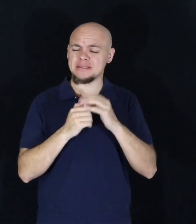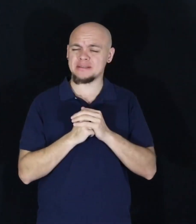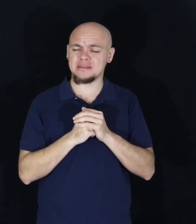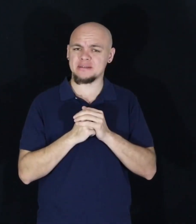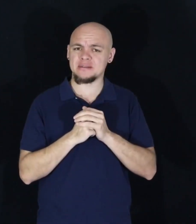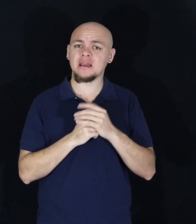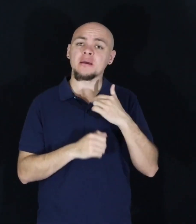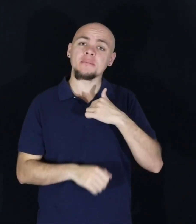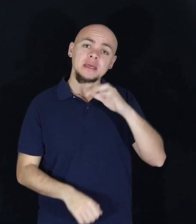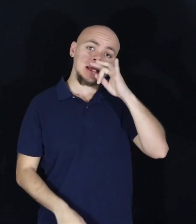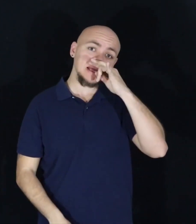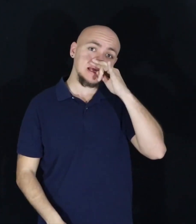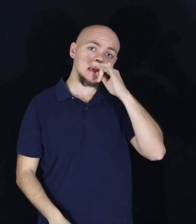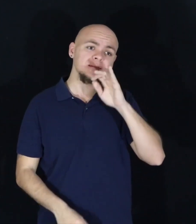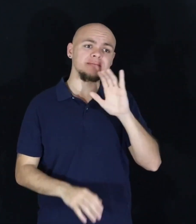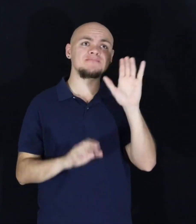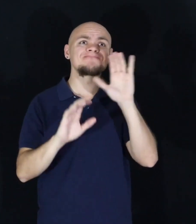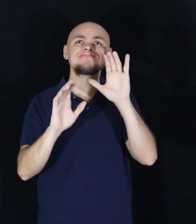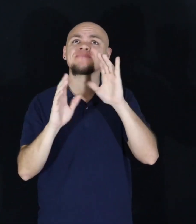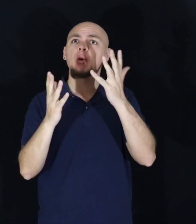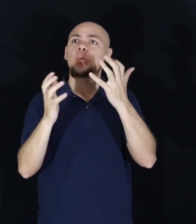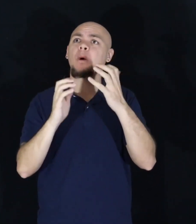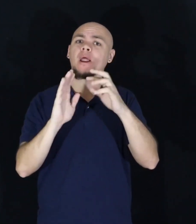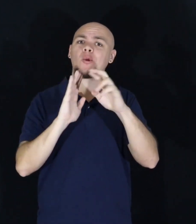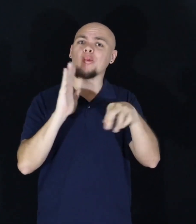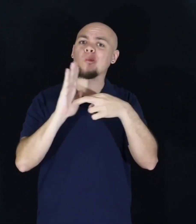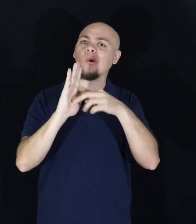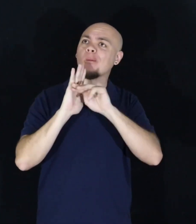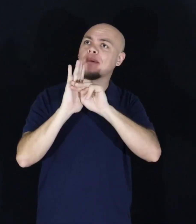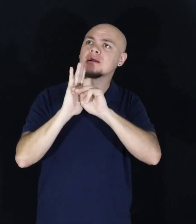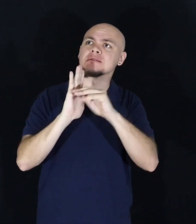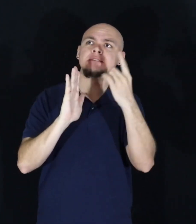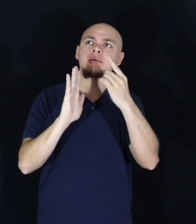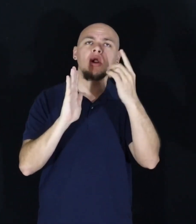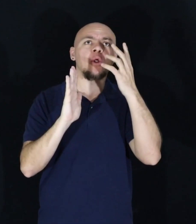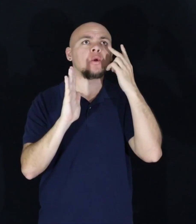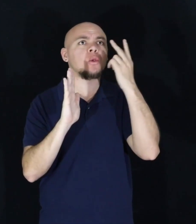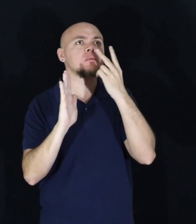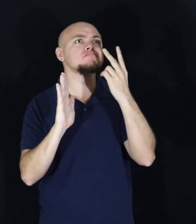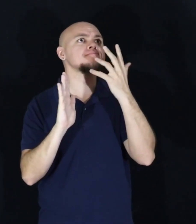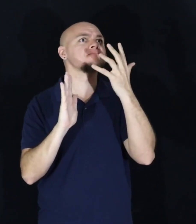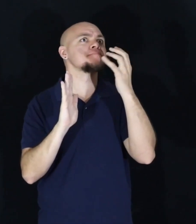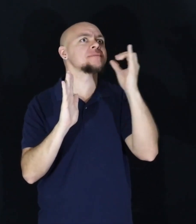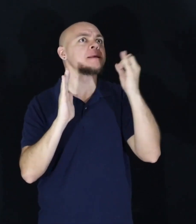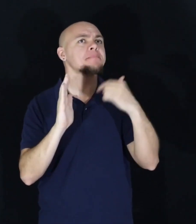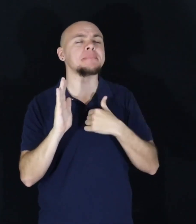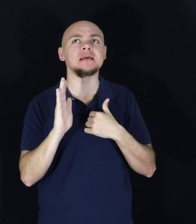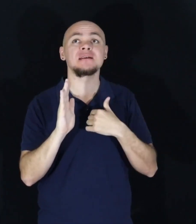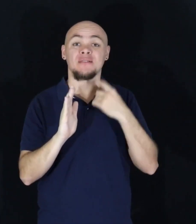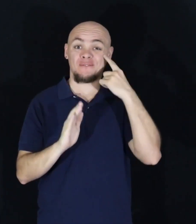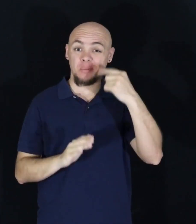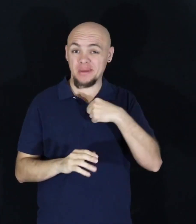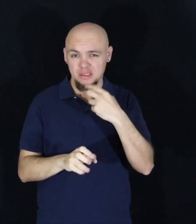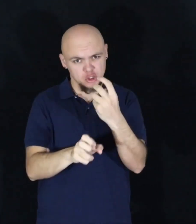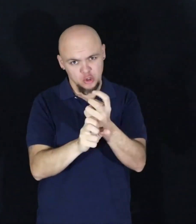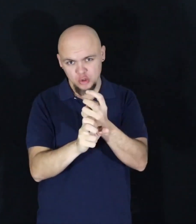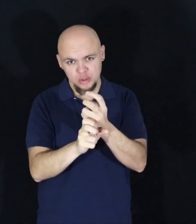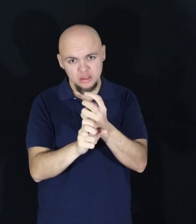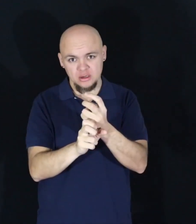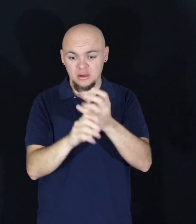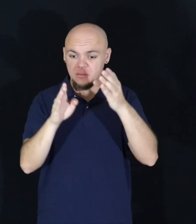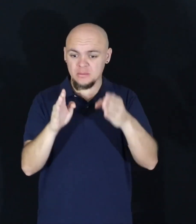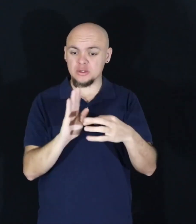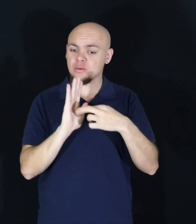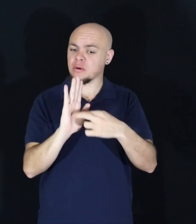As a kid, you're always looking for a role model, someone who looks like you. For me, that was hard. I never saw anybody who represented